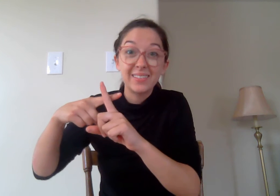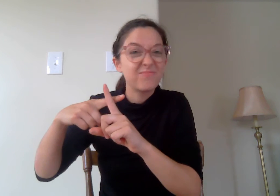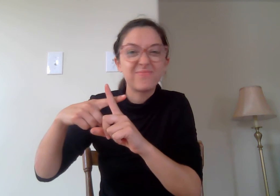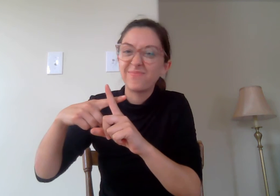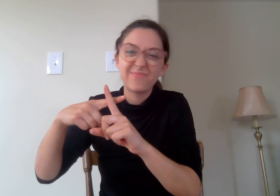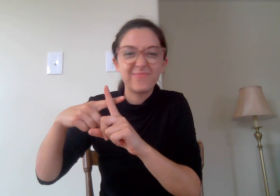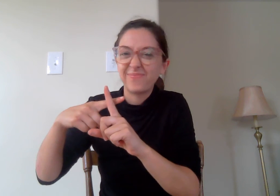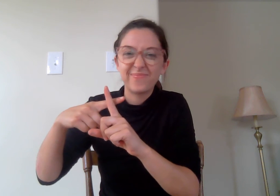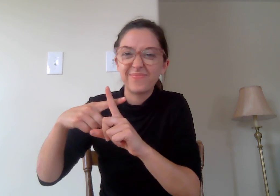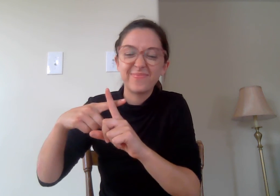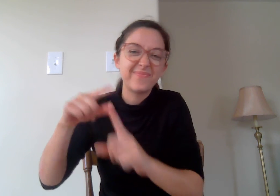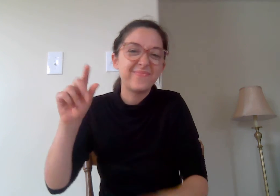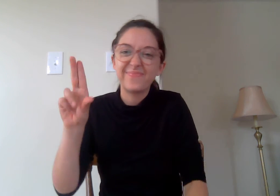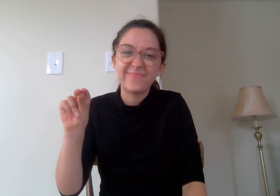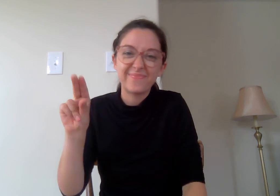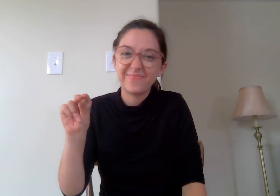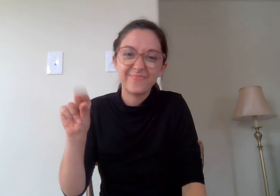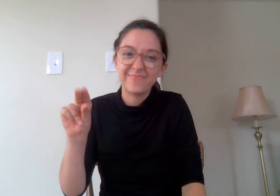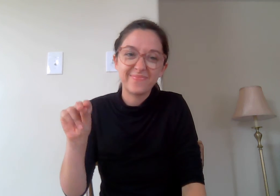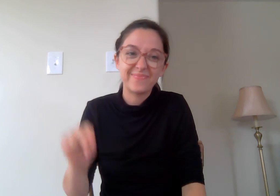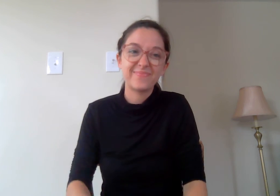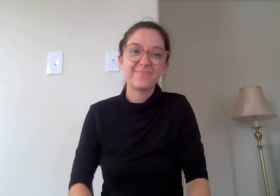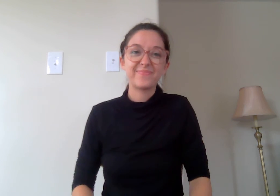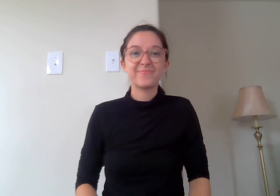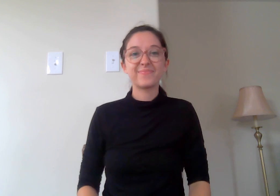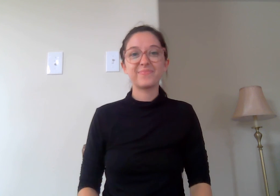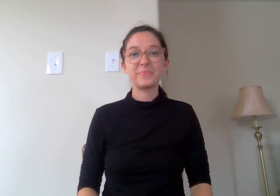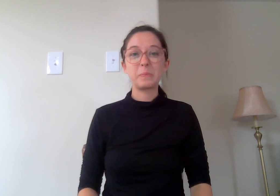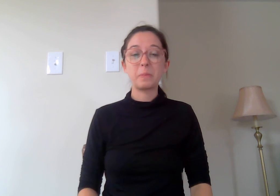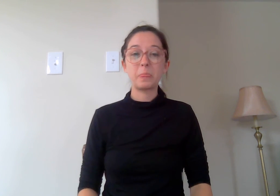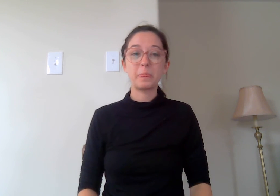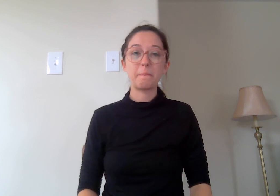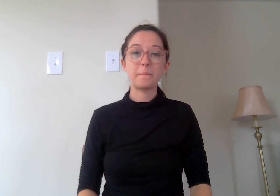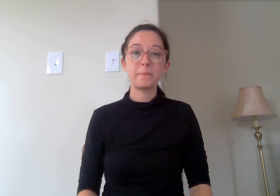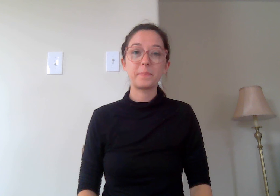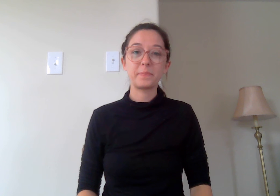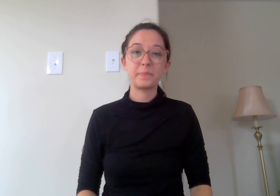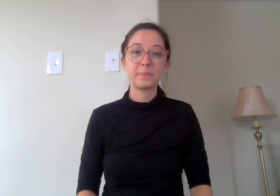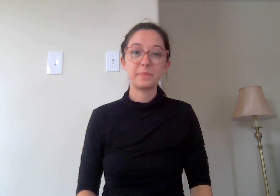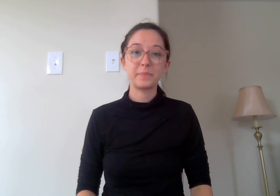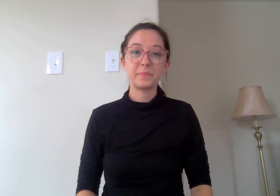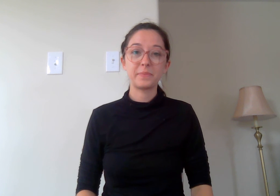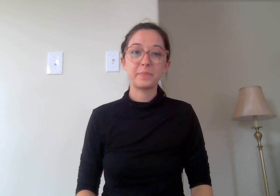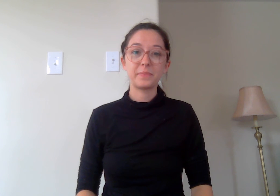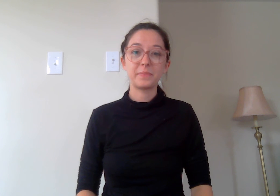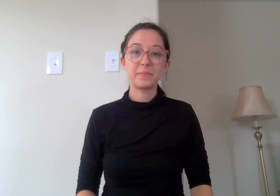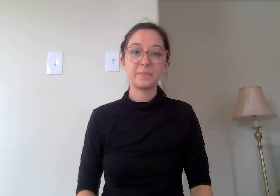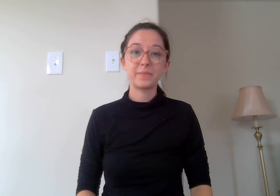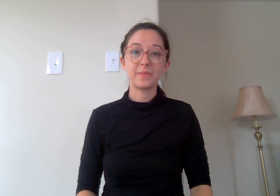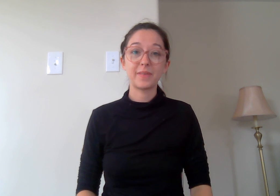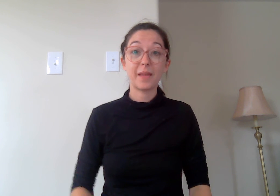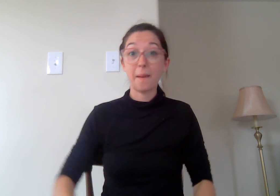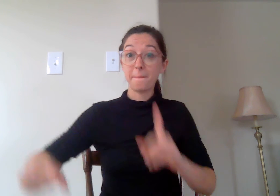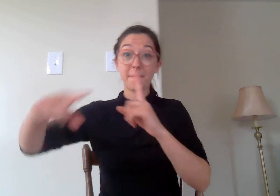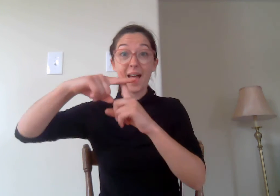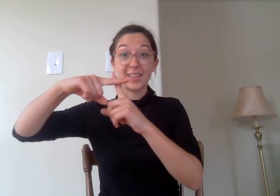self-affirming activities. They're probably not going to be having a lot of positive self-affirming thoughts. They're going to be